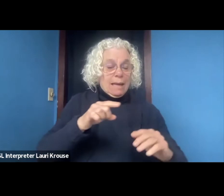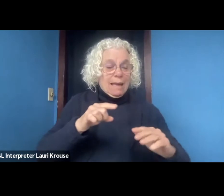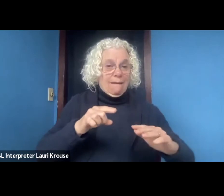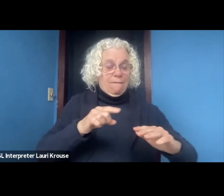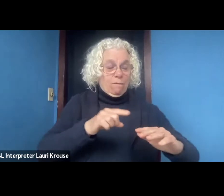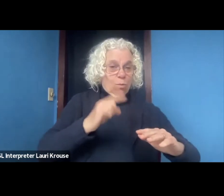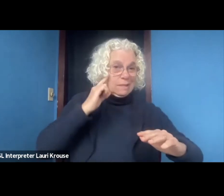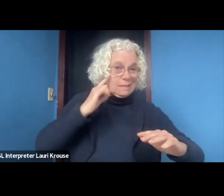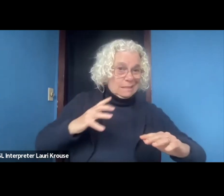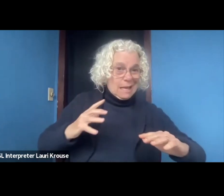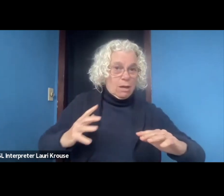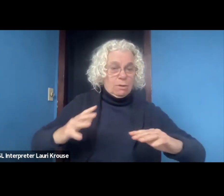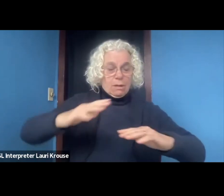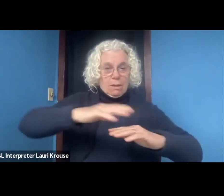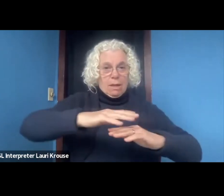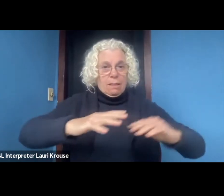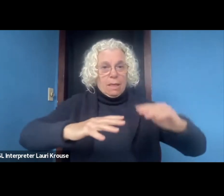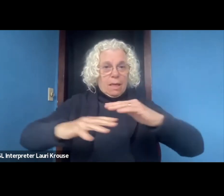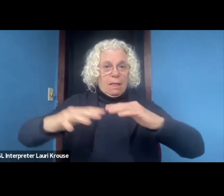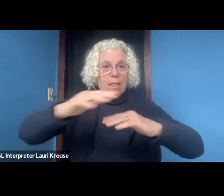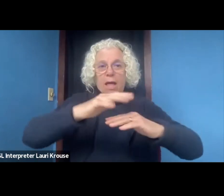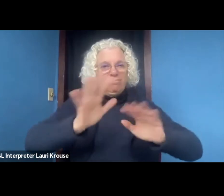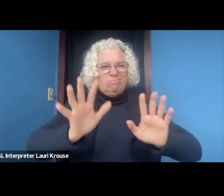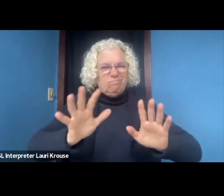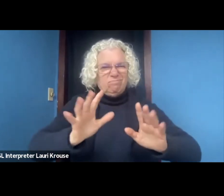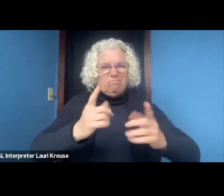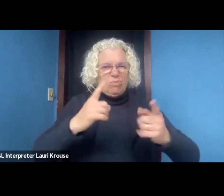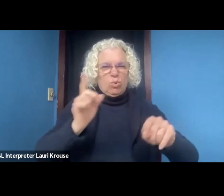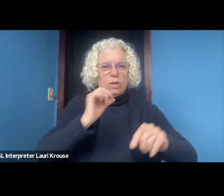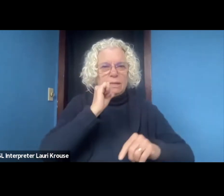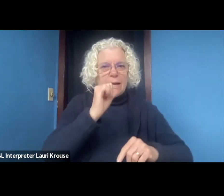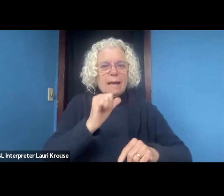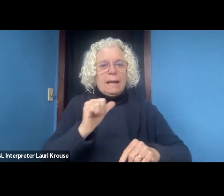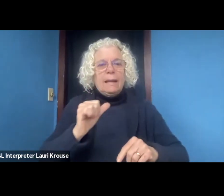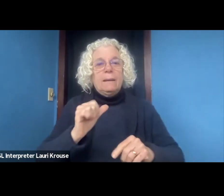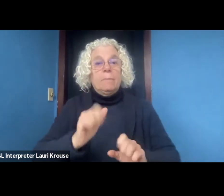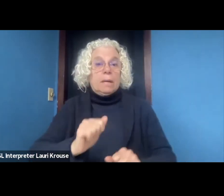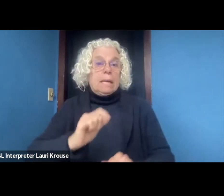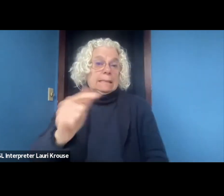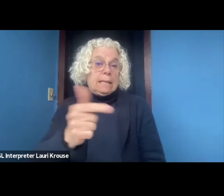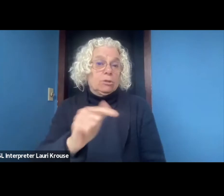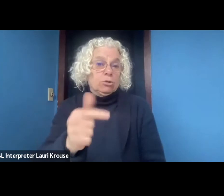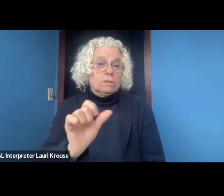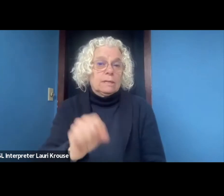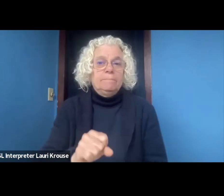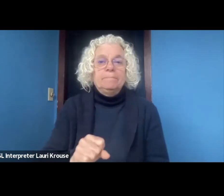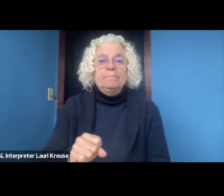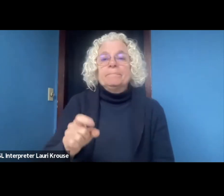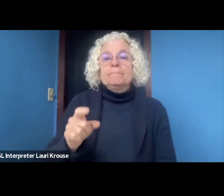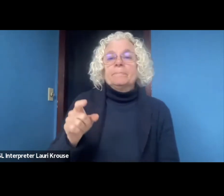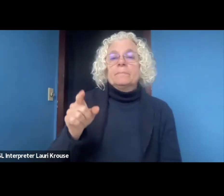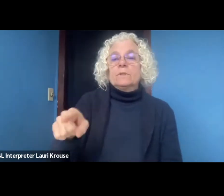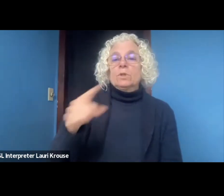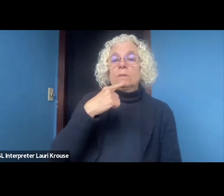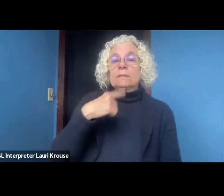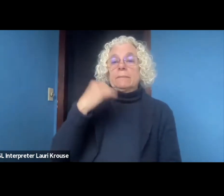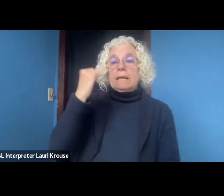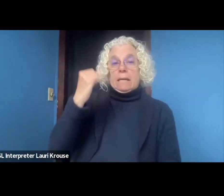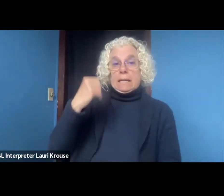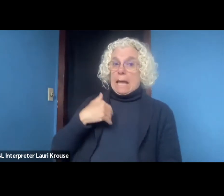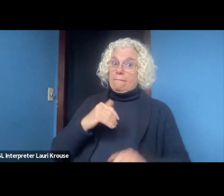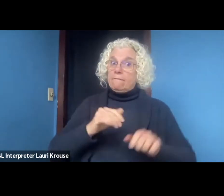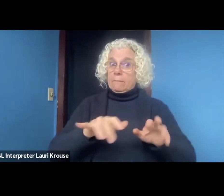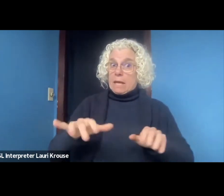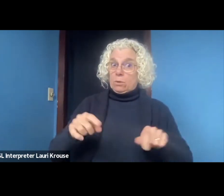could be just mean for this we just take turns. But thank you, Lynn, for putting that in. So someone give me an idea. Like, I do have a piano